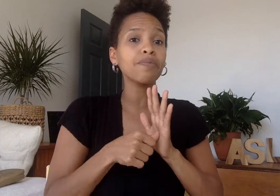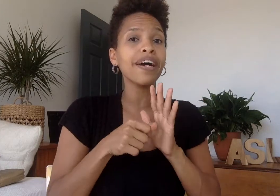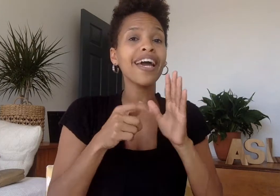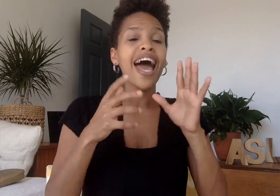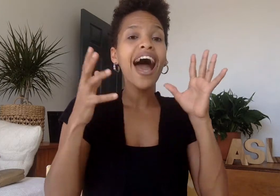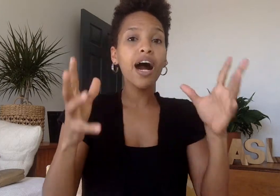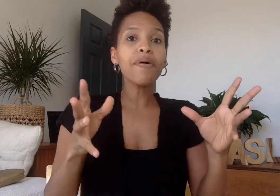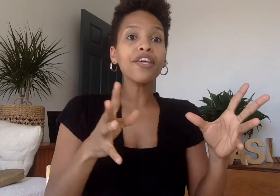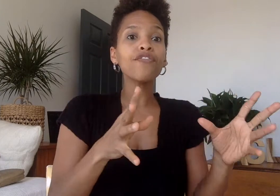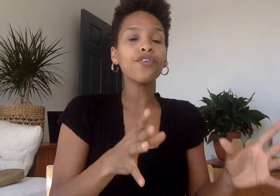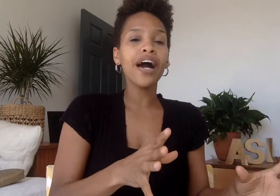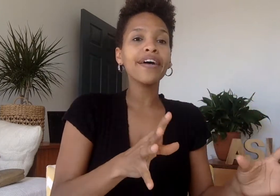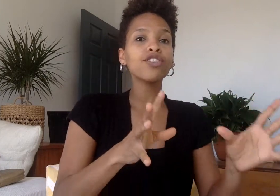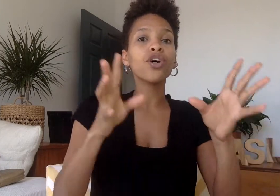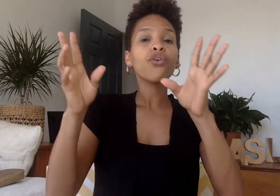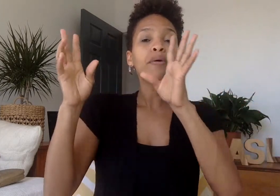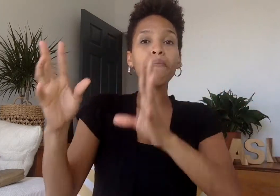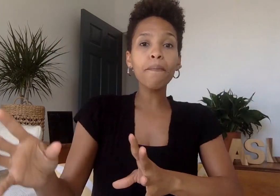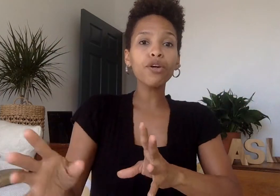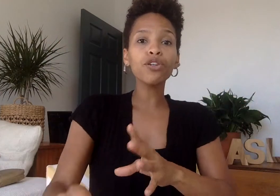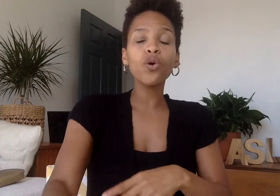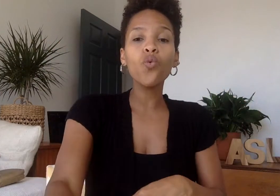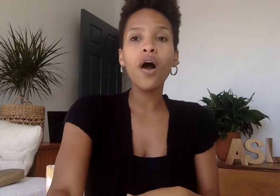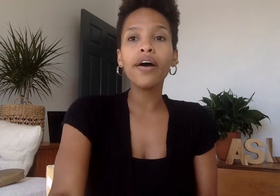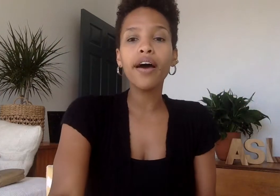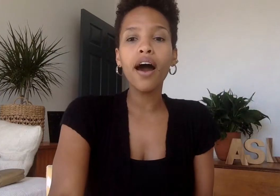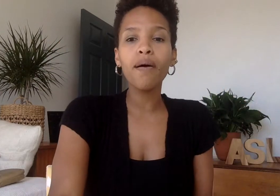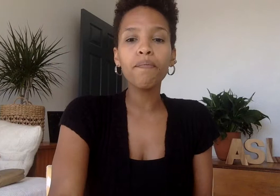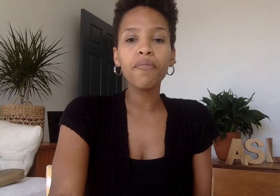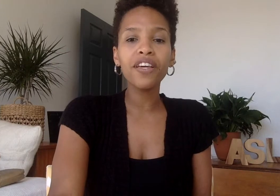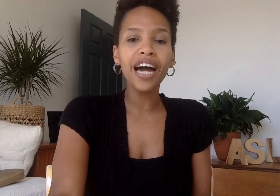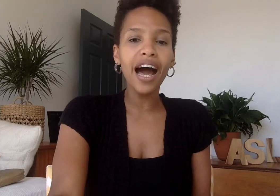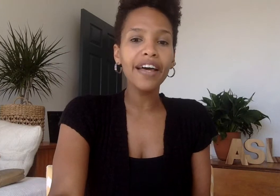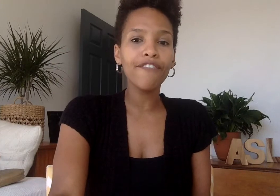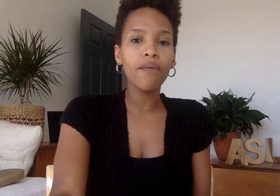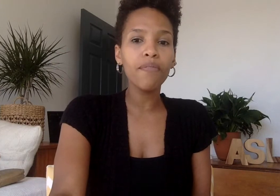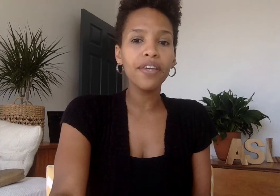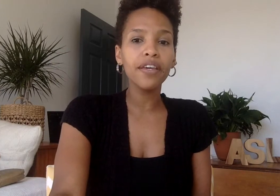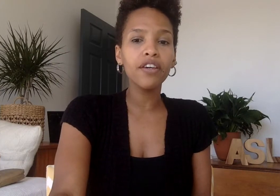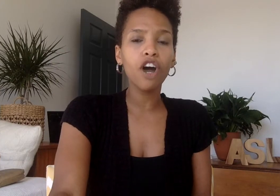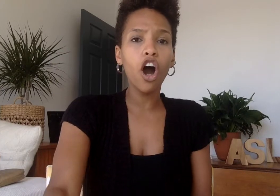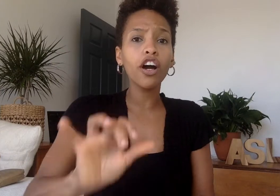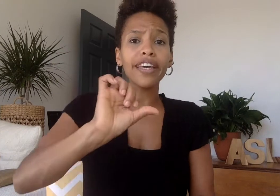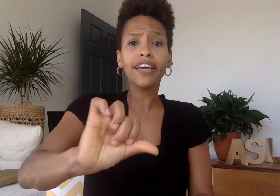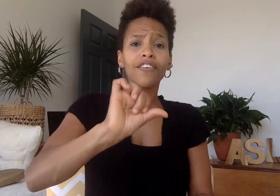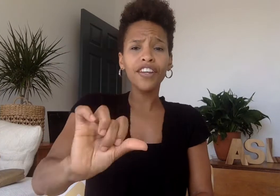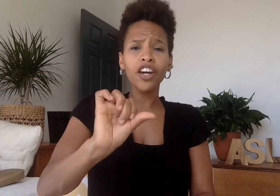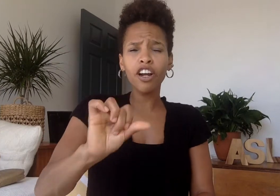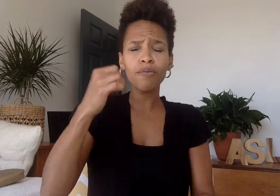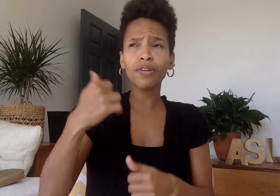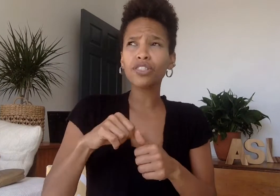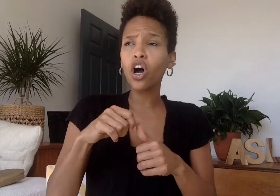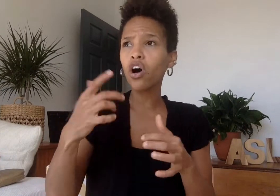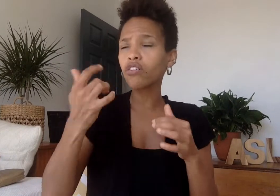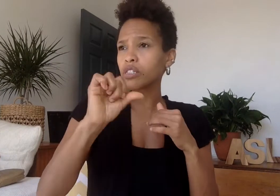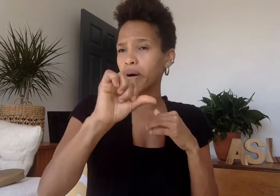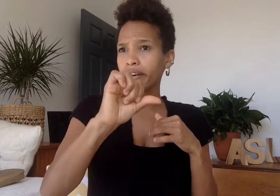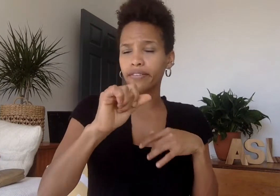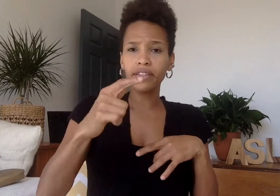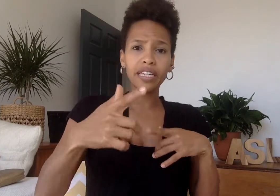by how many of you guys remembered what the guy from the honking video, I don't remember what it's called, but